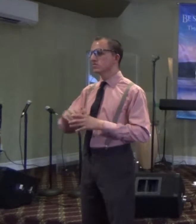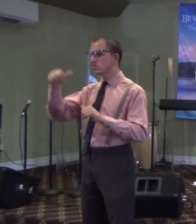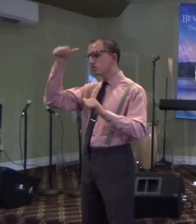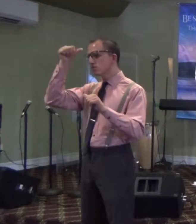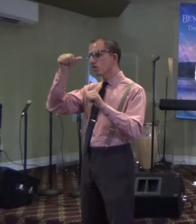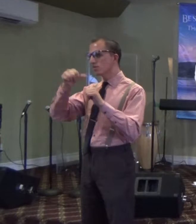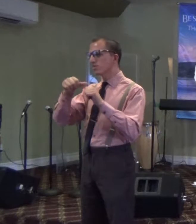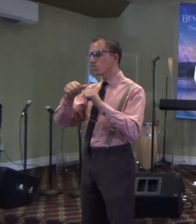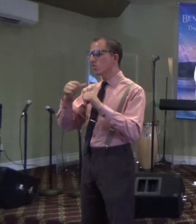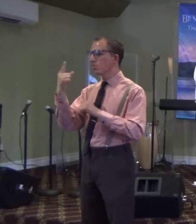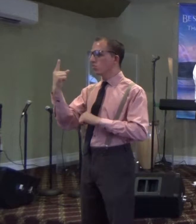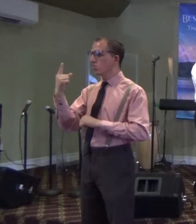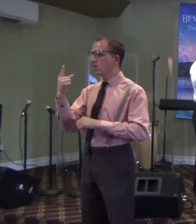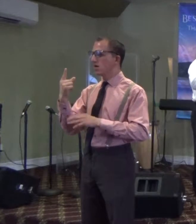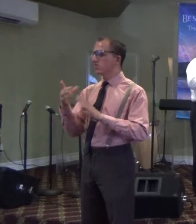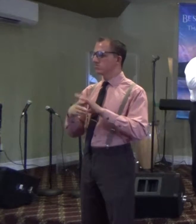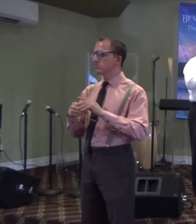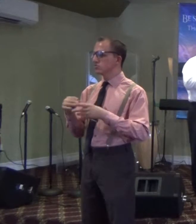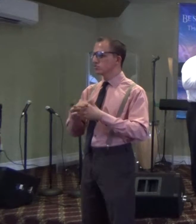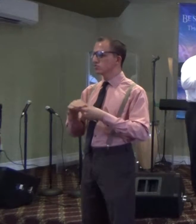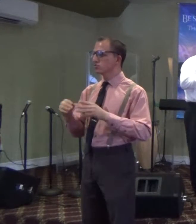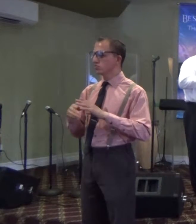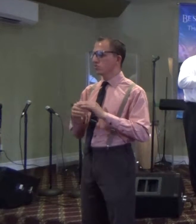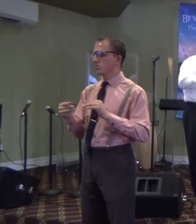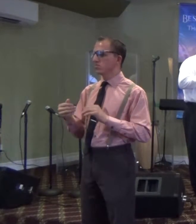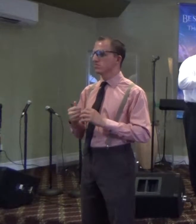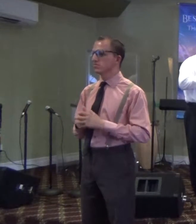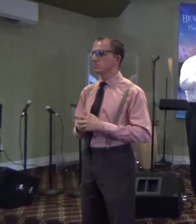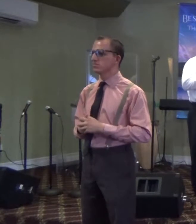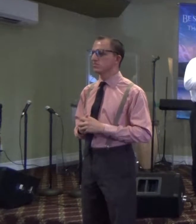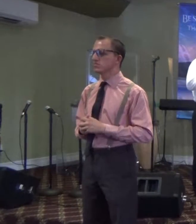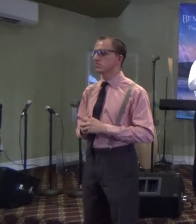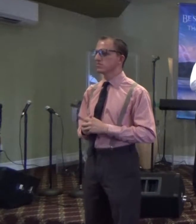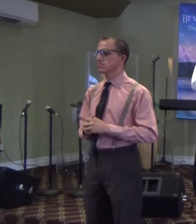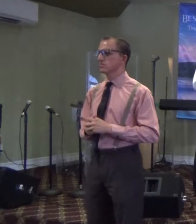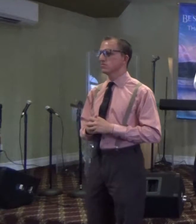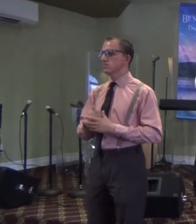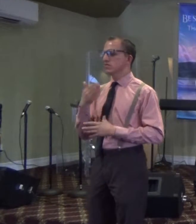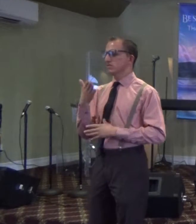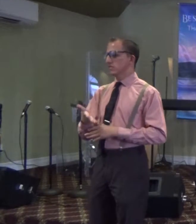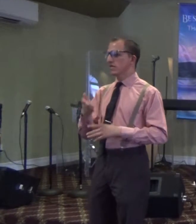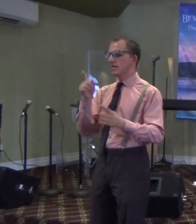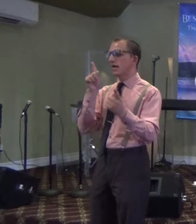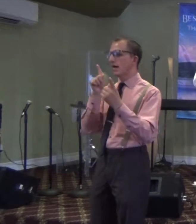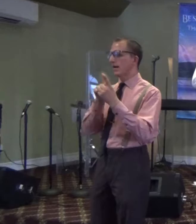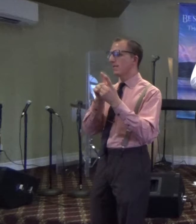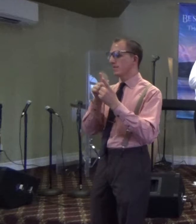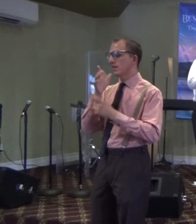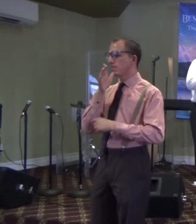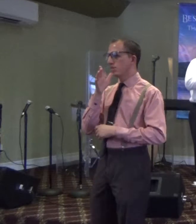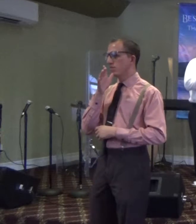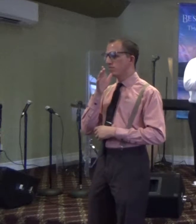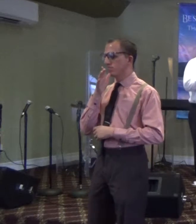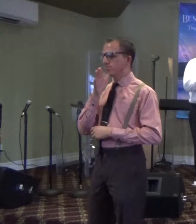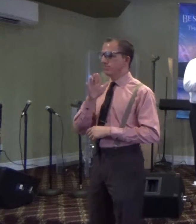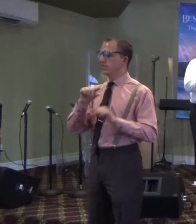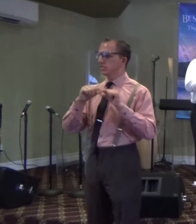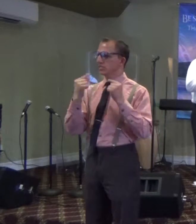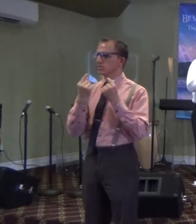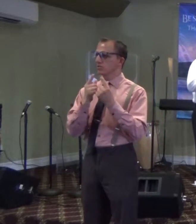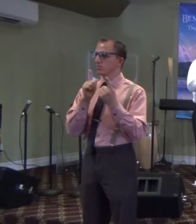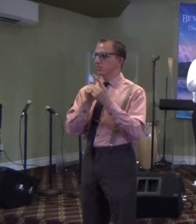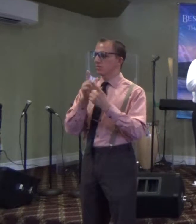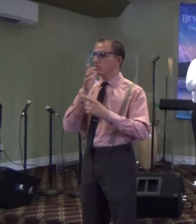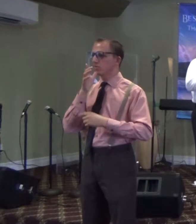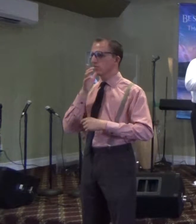Recuerdo un caso I particular. remember a particular case. Allí conocimos a una mamá There we knew a mother